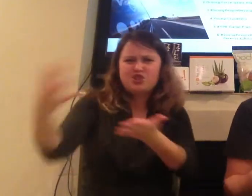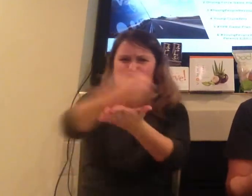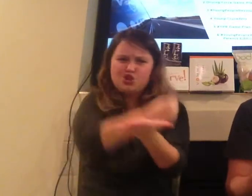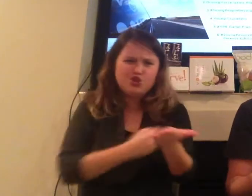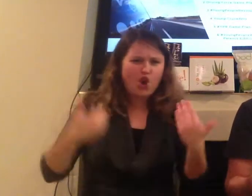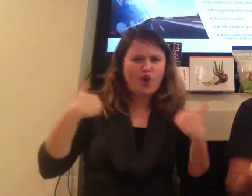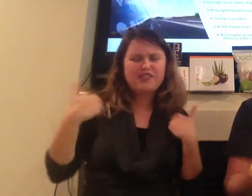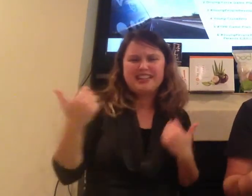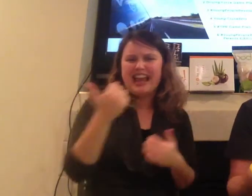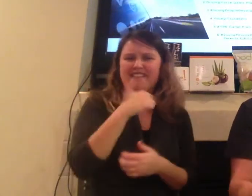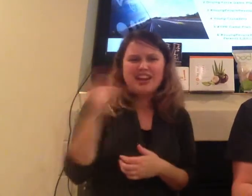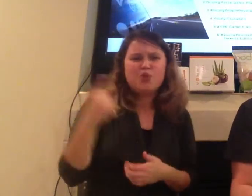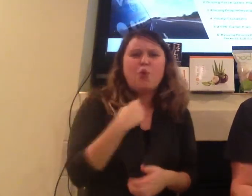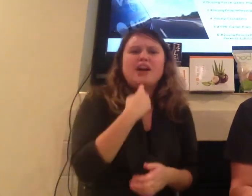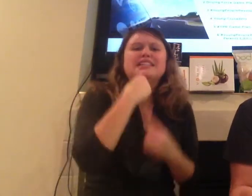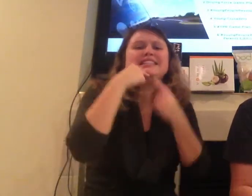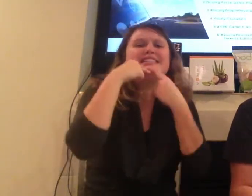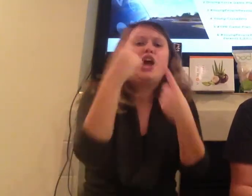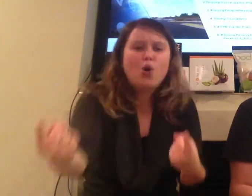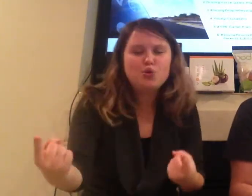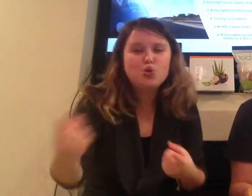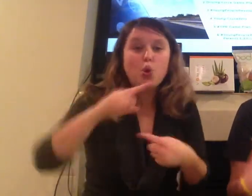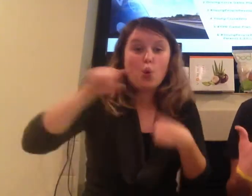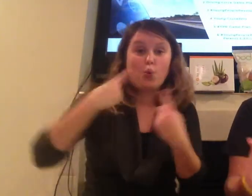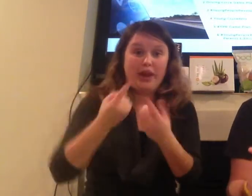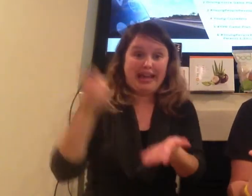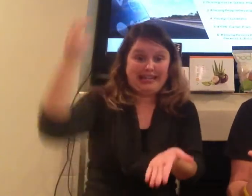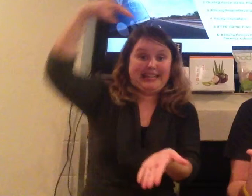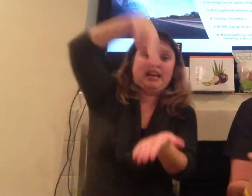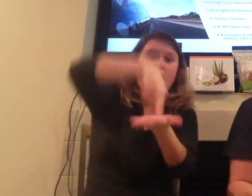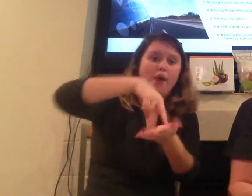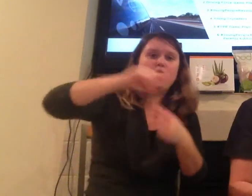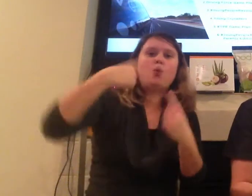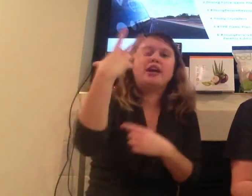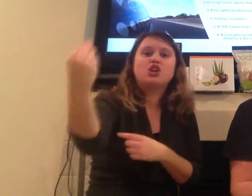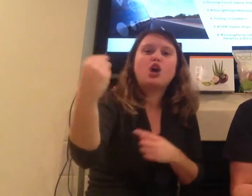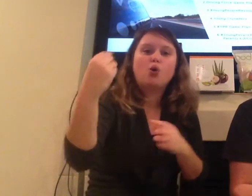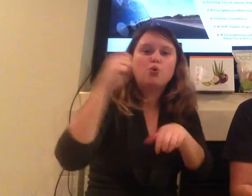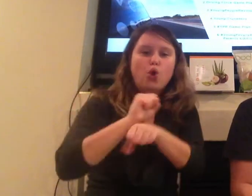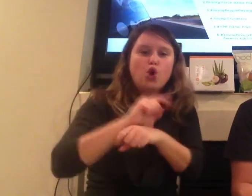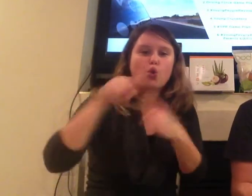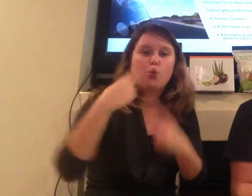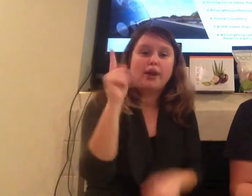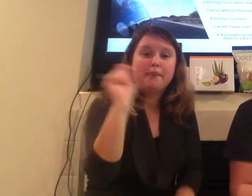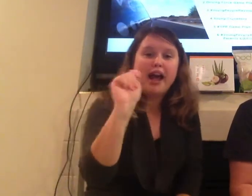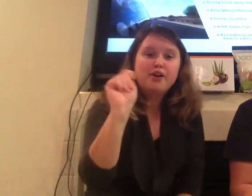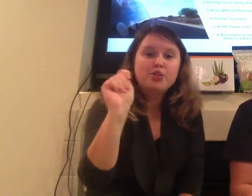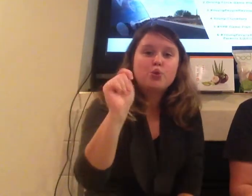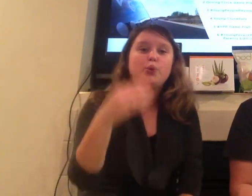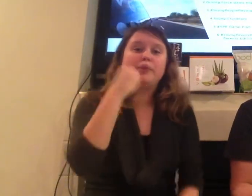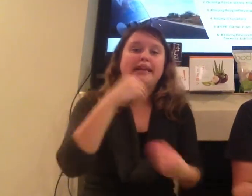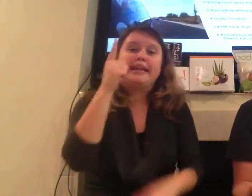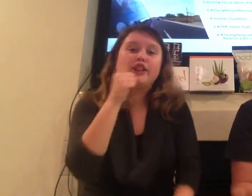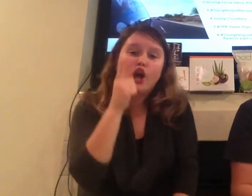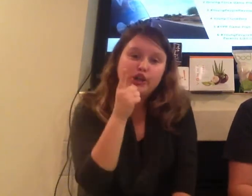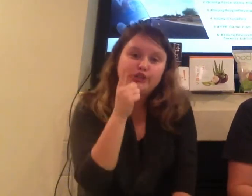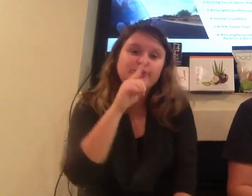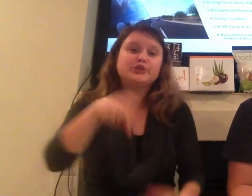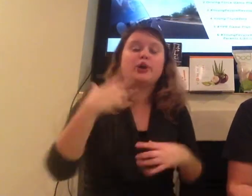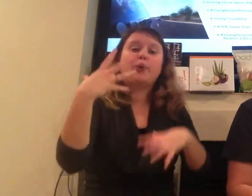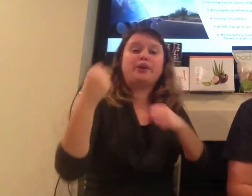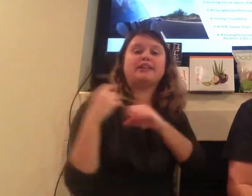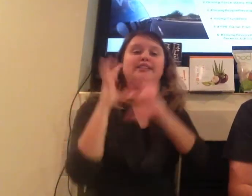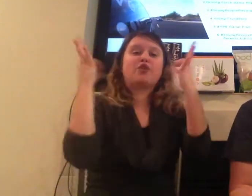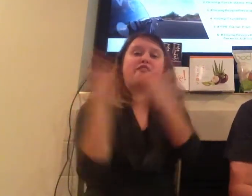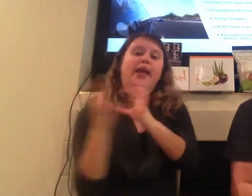anybody tell us when to get up out of bed, when to go to work, when to go pee, when to eat lunch, when to take our own